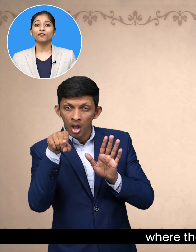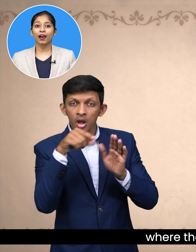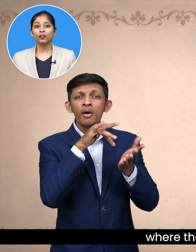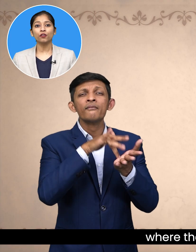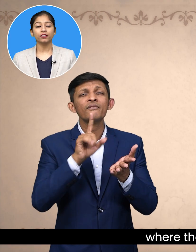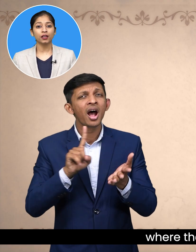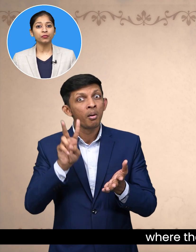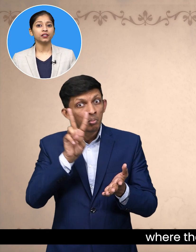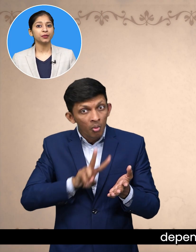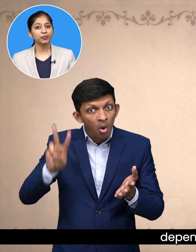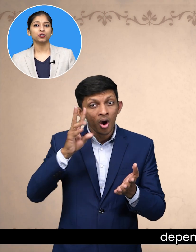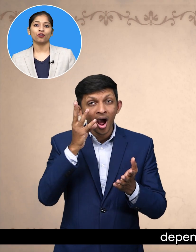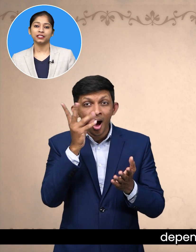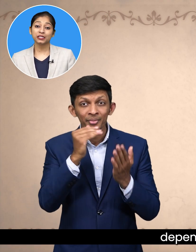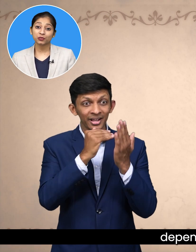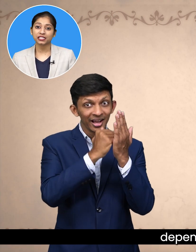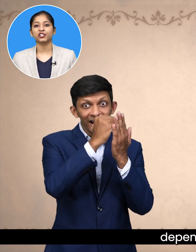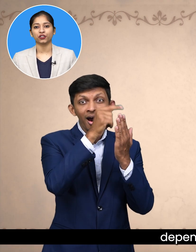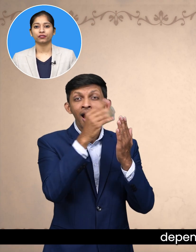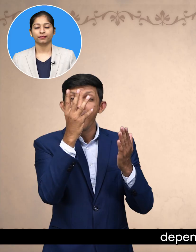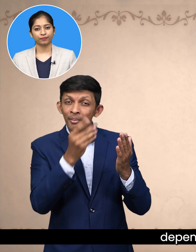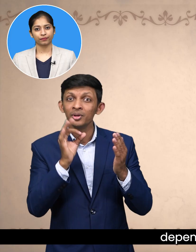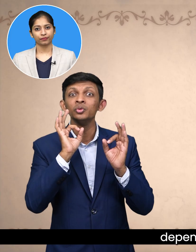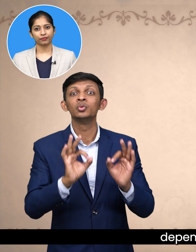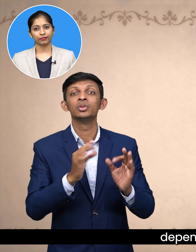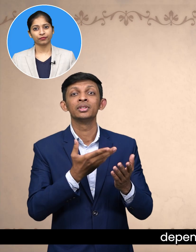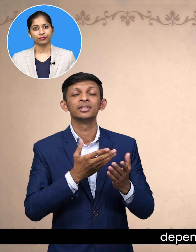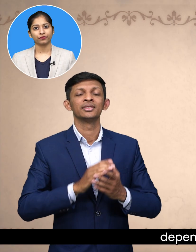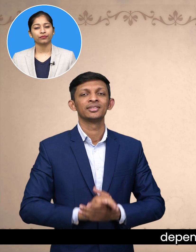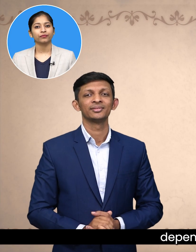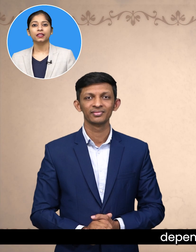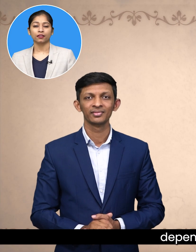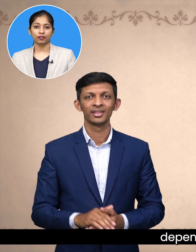where the value of a number depends on its position.